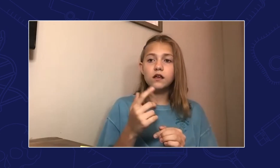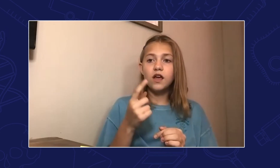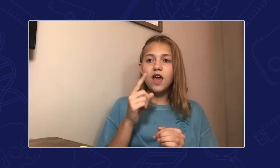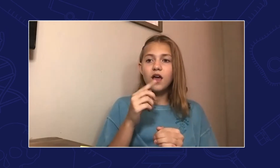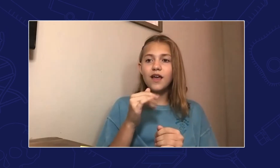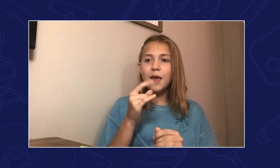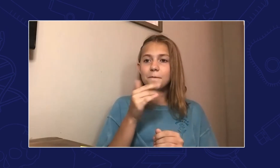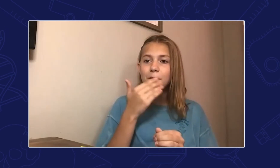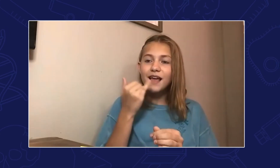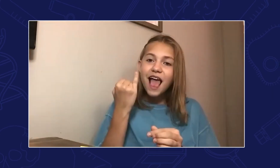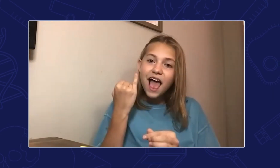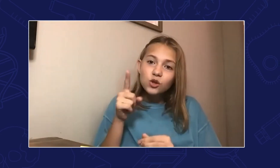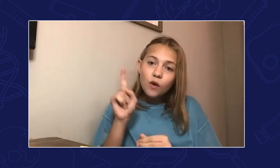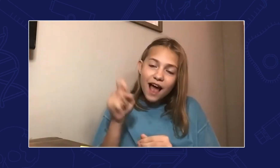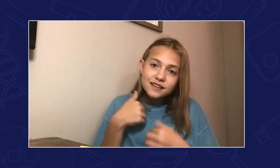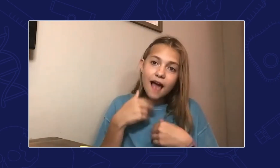child is deaf,